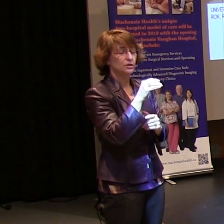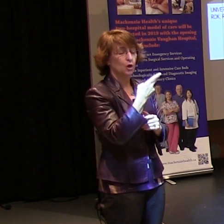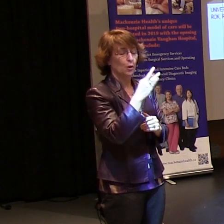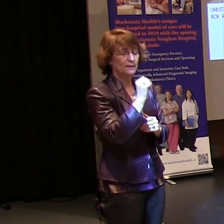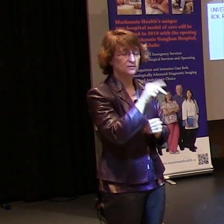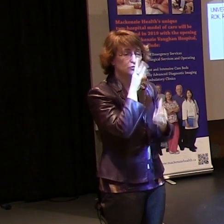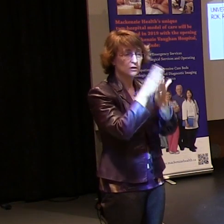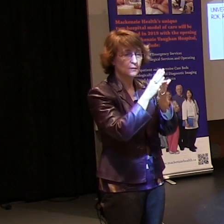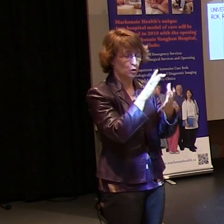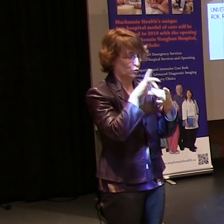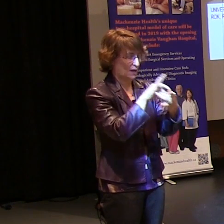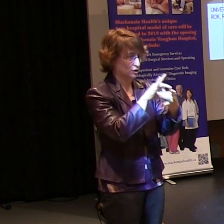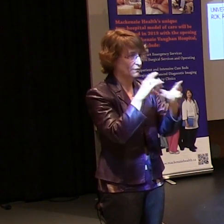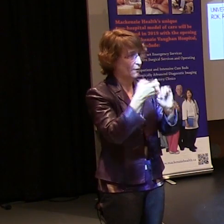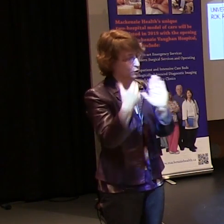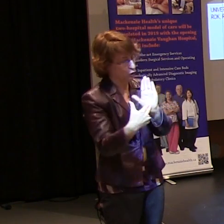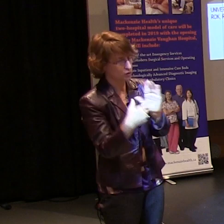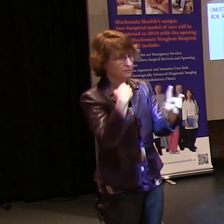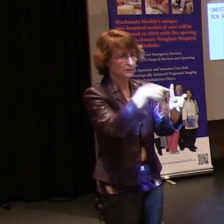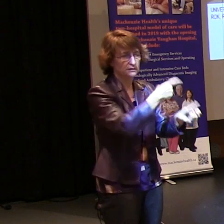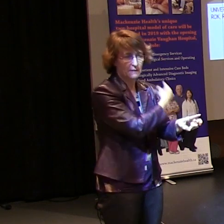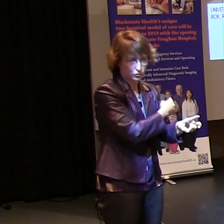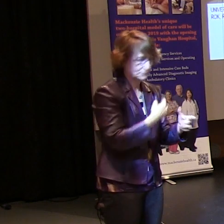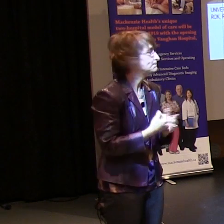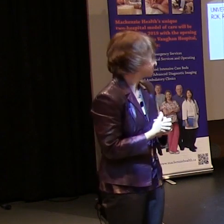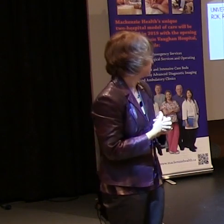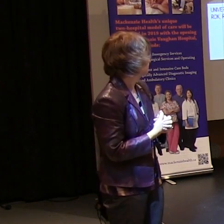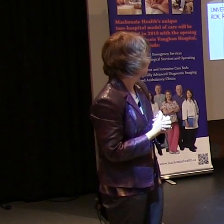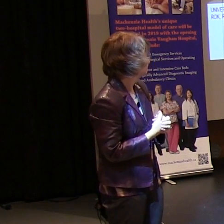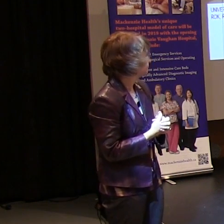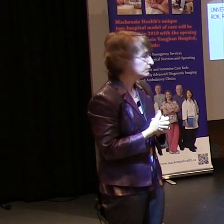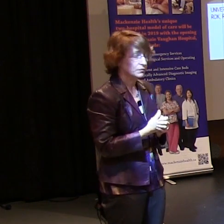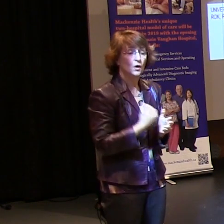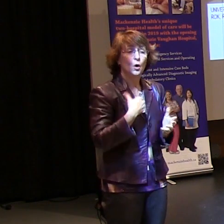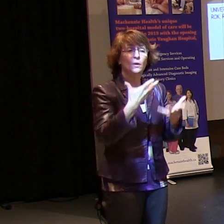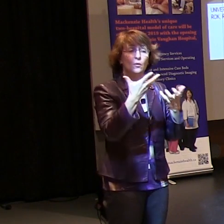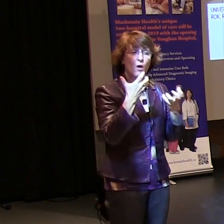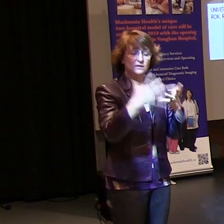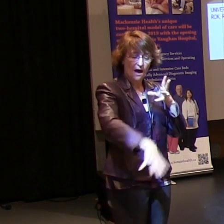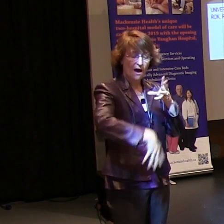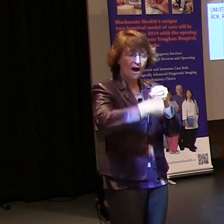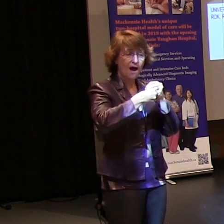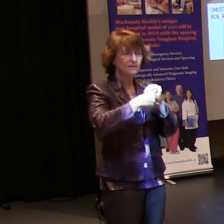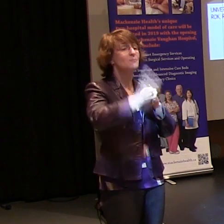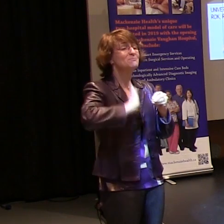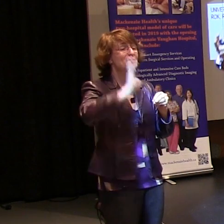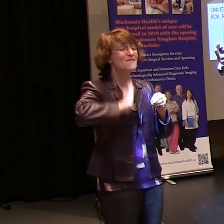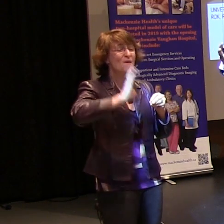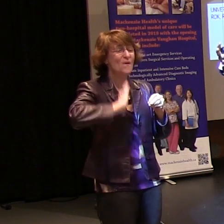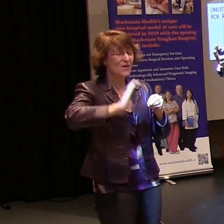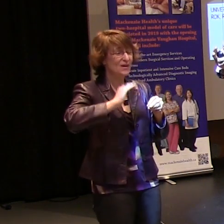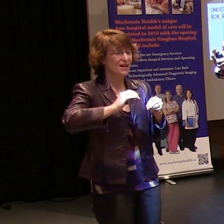the relationship between the nurse and the patient. We are looking to bring, it used to be